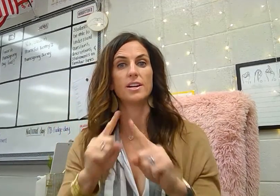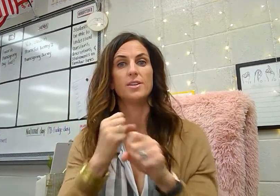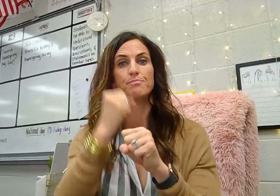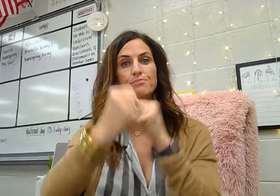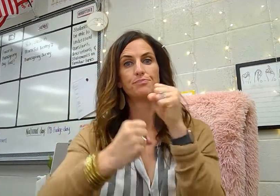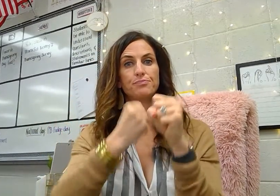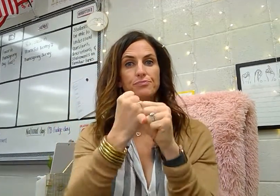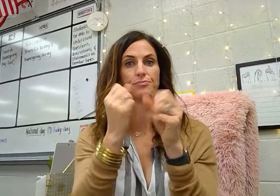sign